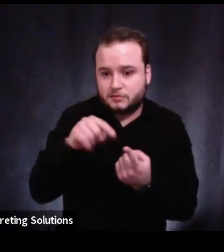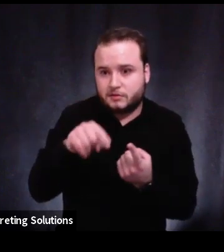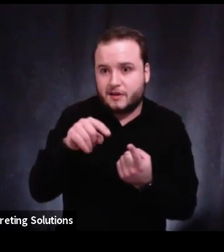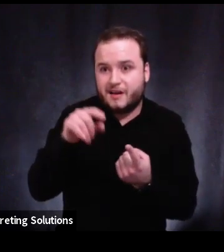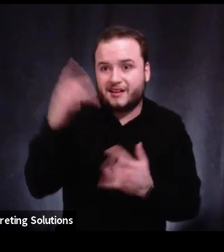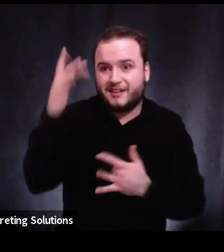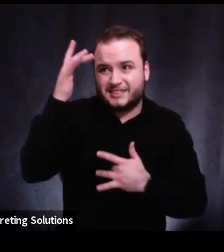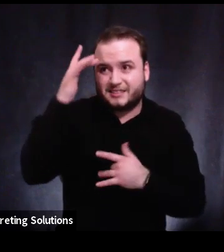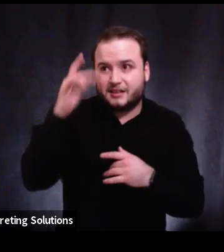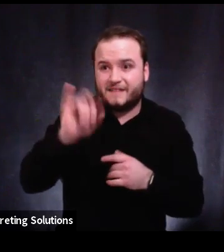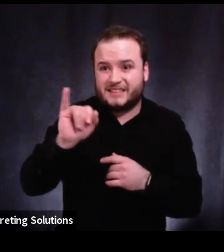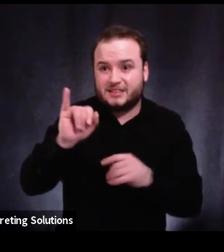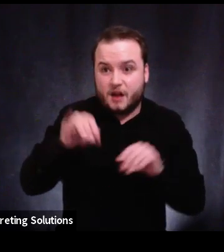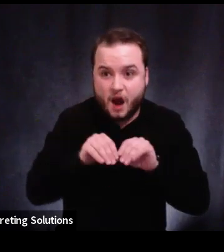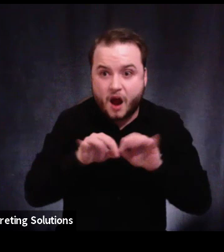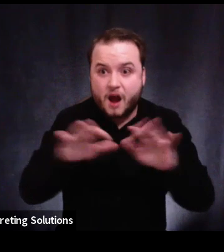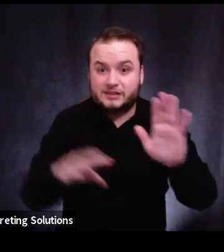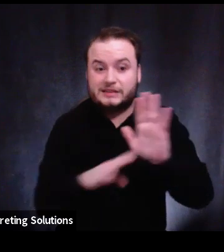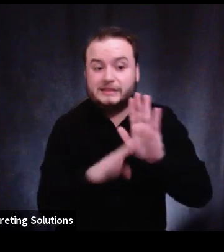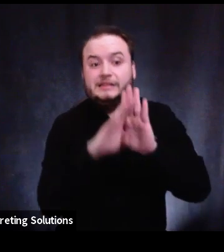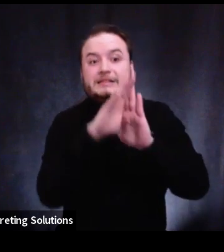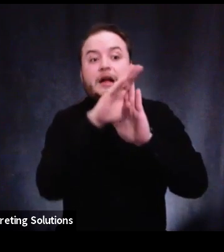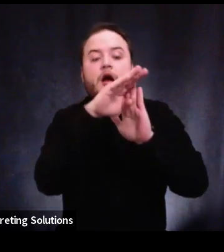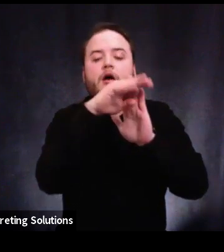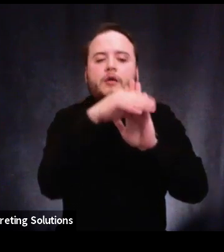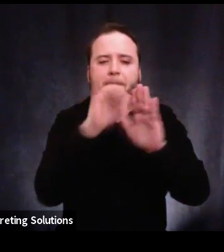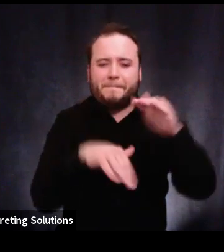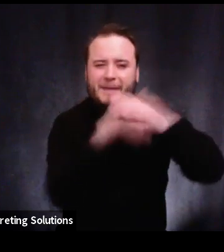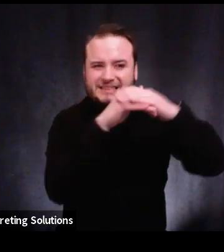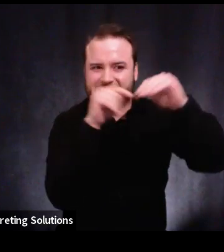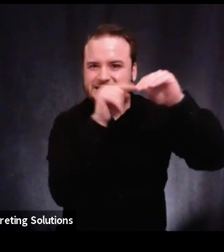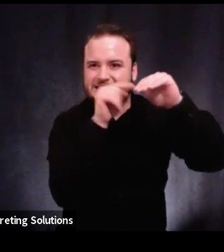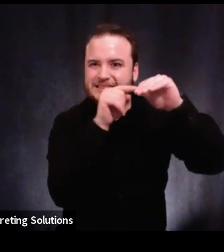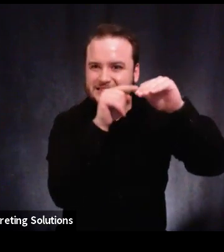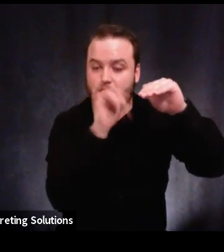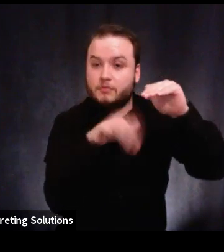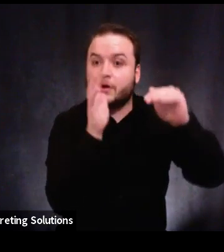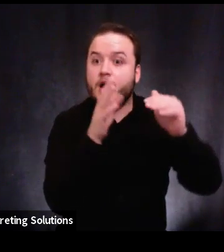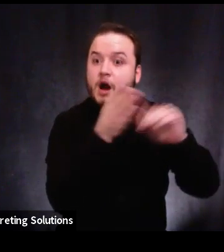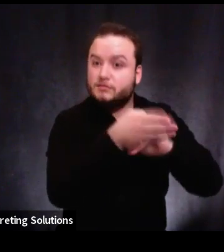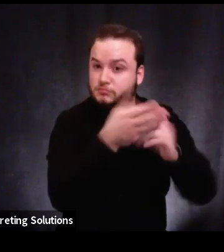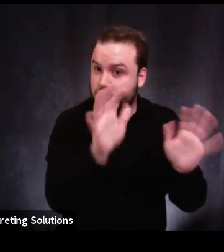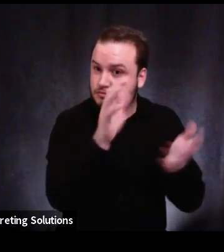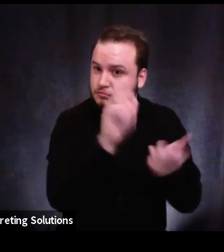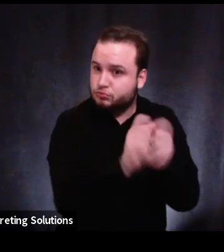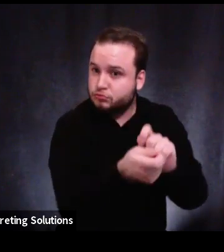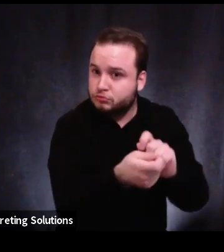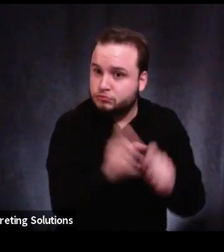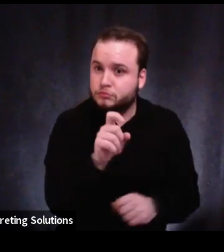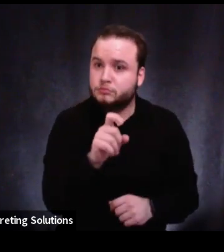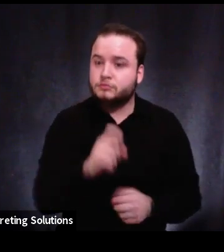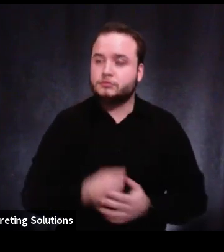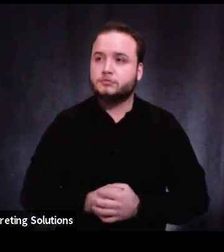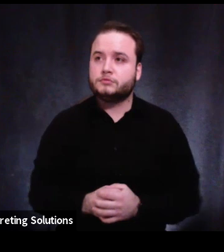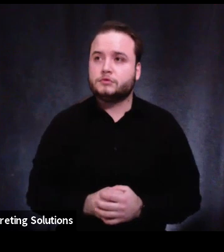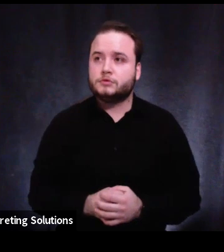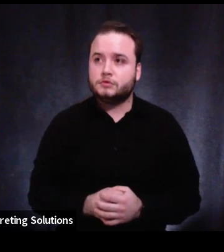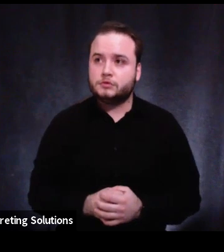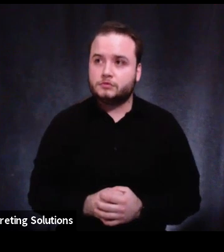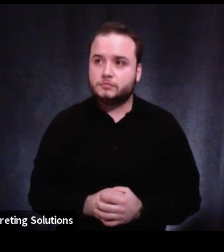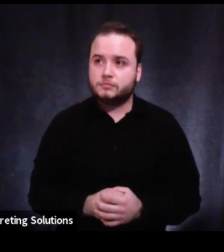Yeah, Commissioner, thank you. That's exactly right. So the thinking of the research team in sort of designing this scenario was